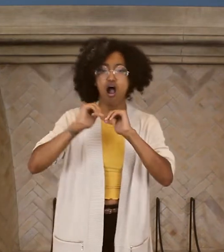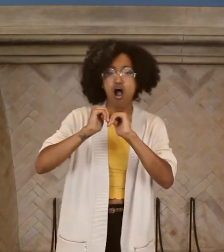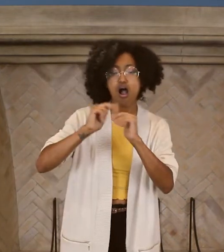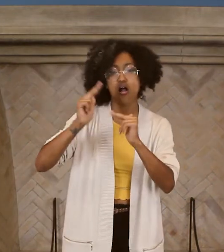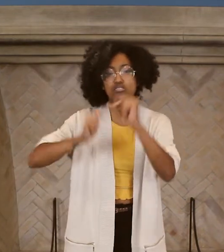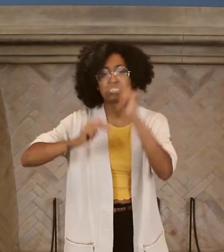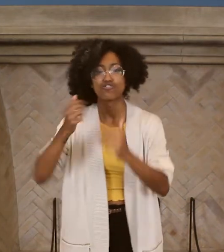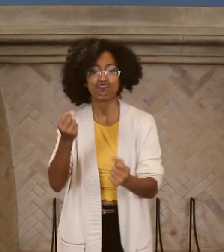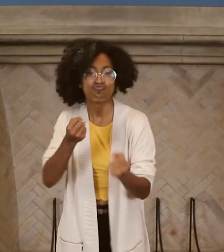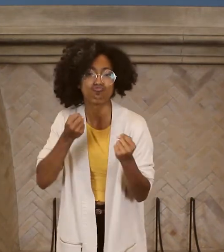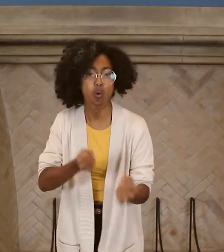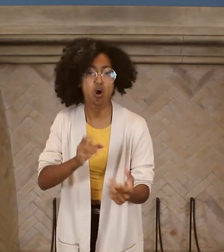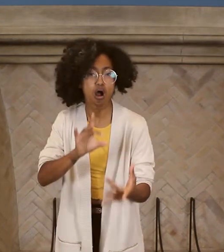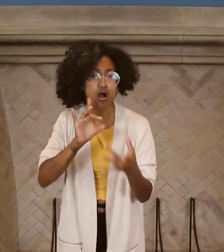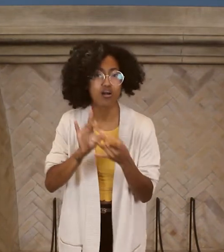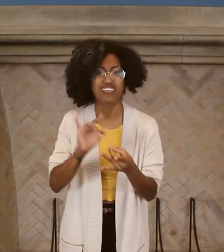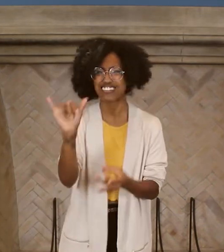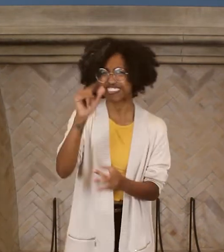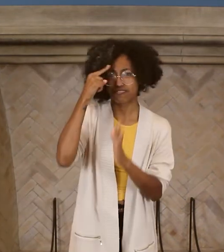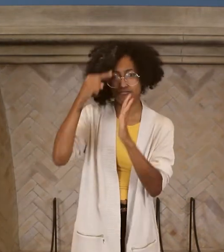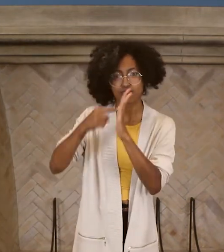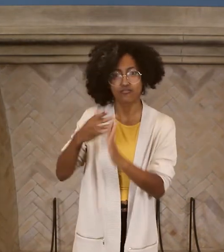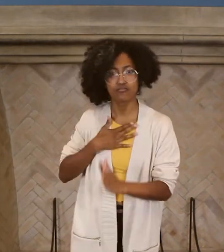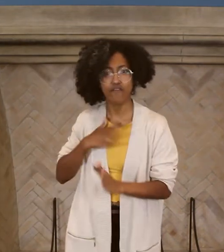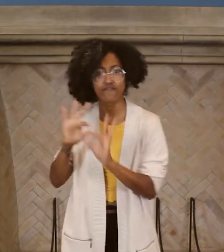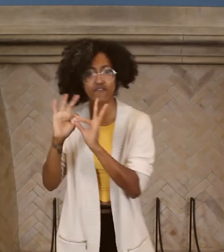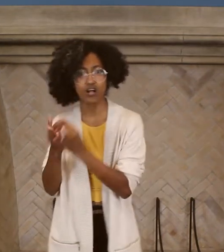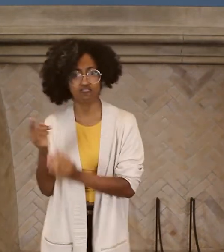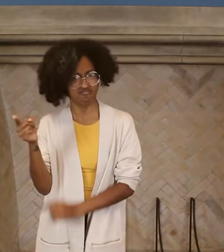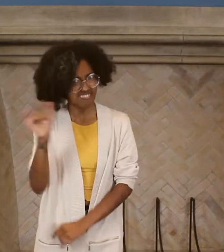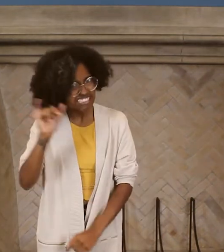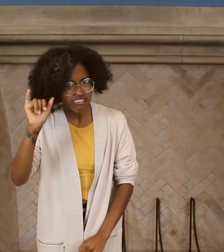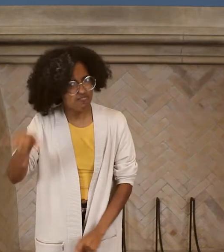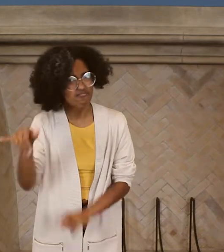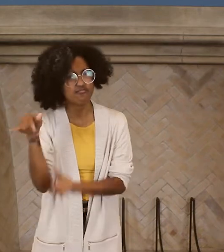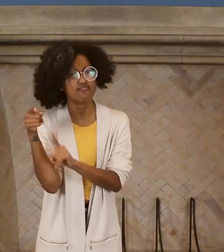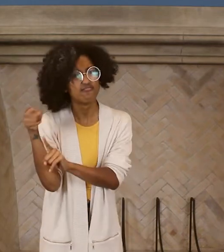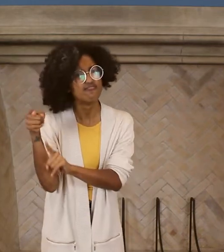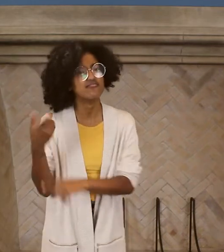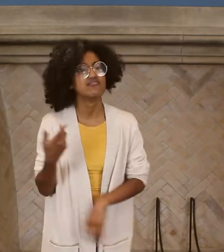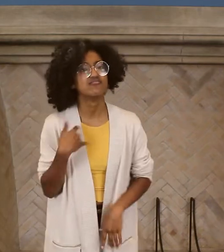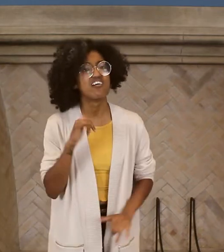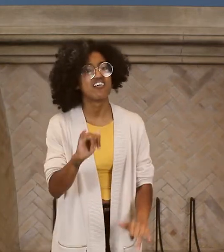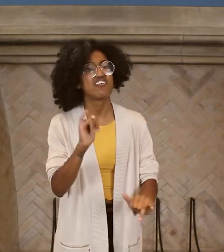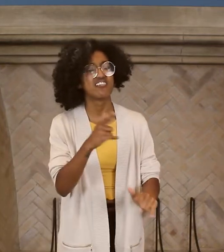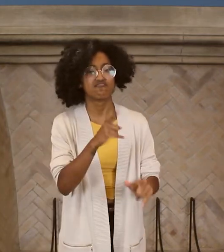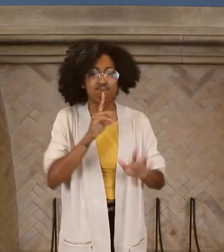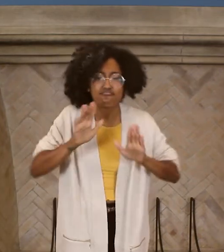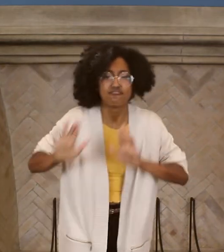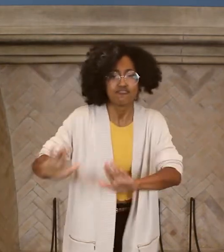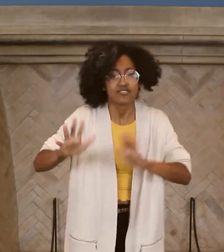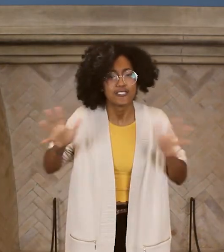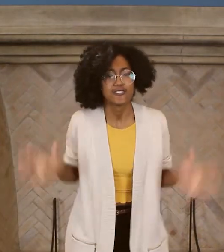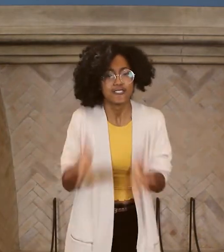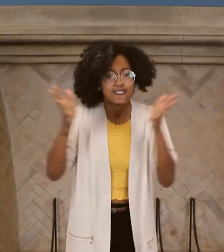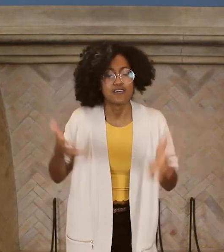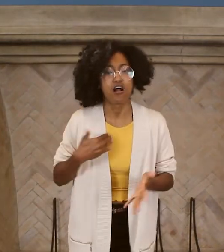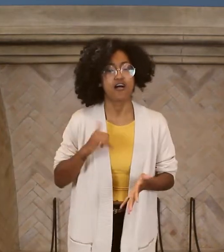She taught me a lot on how to be strong and build relationships, the same relationships I have with